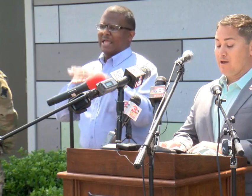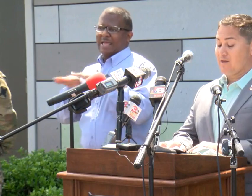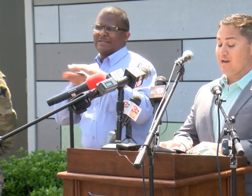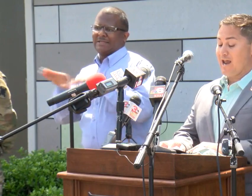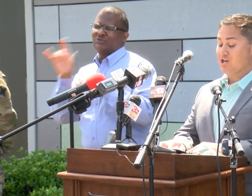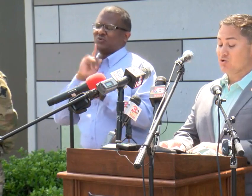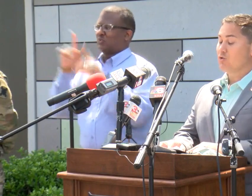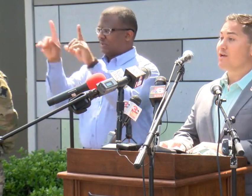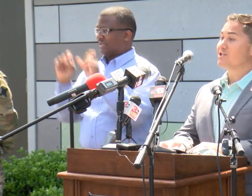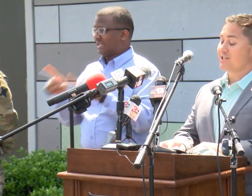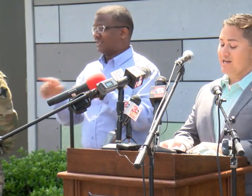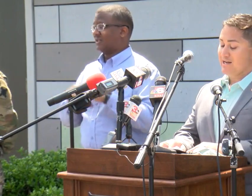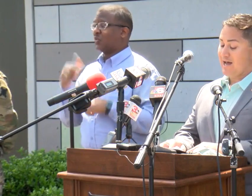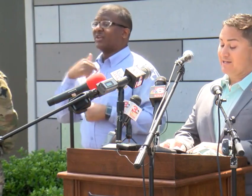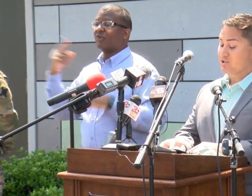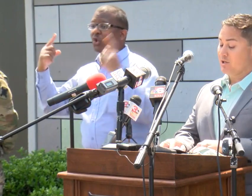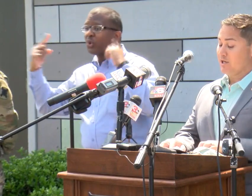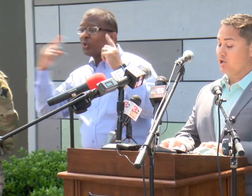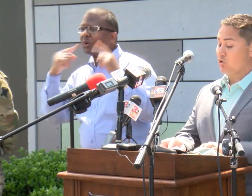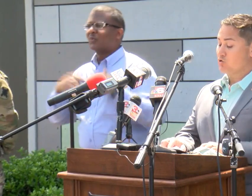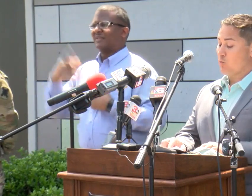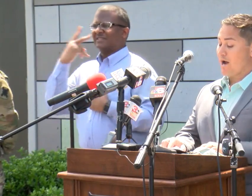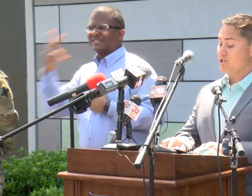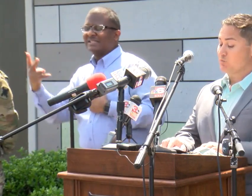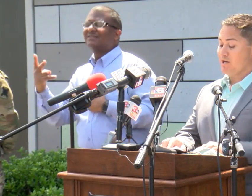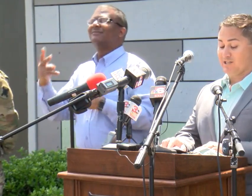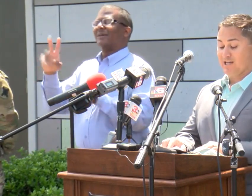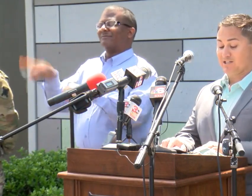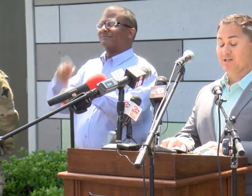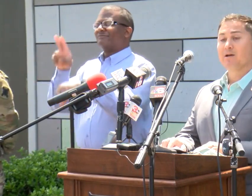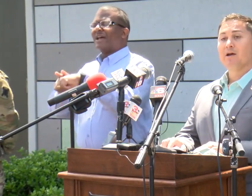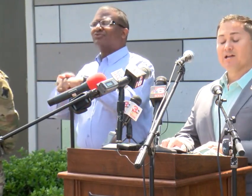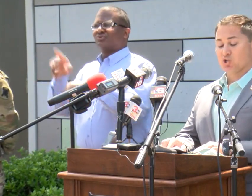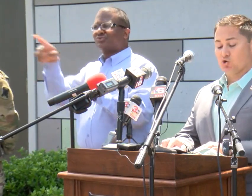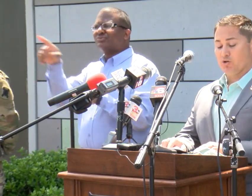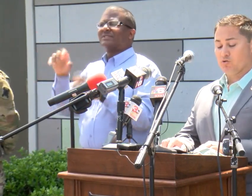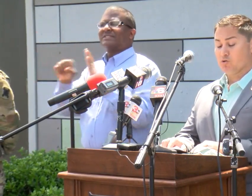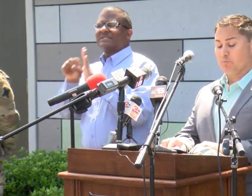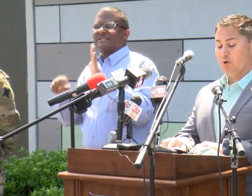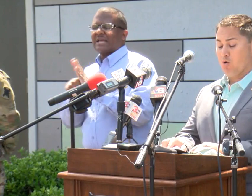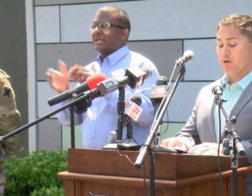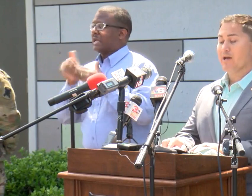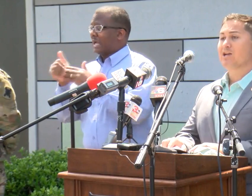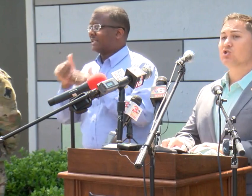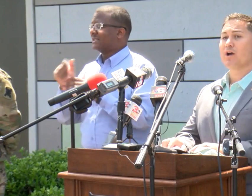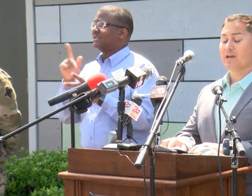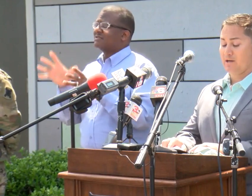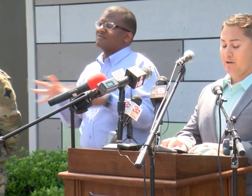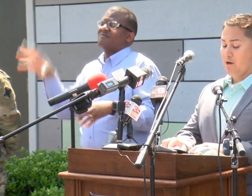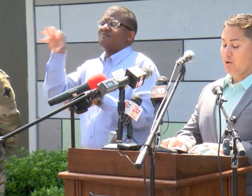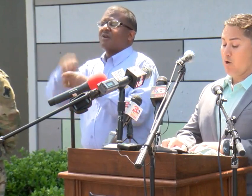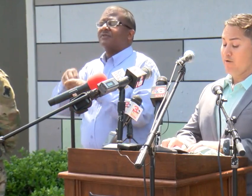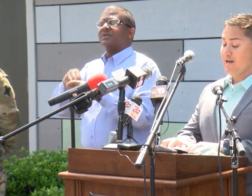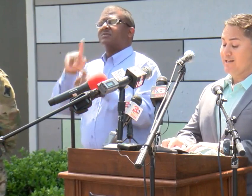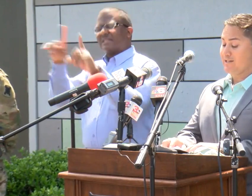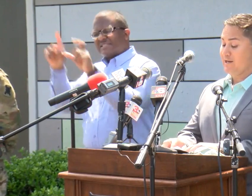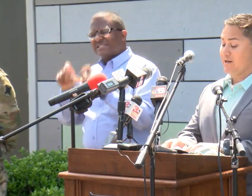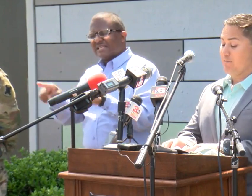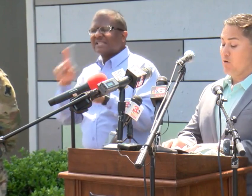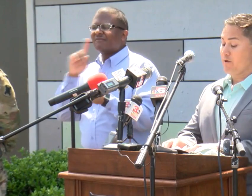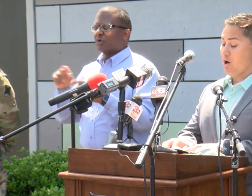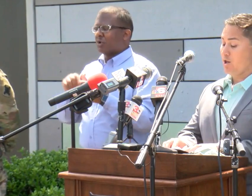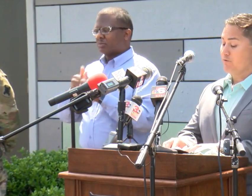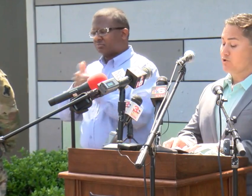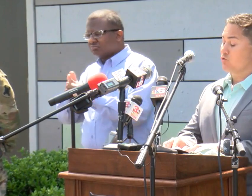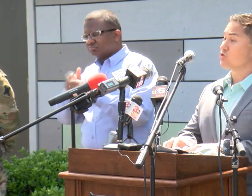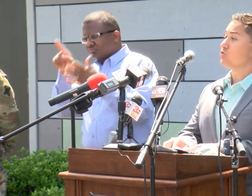seen that national and state guidance includes widespread testing as a critical component in tracking COVID-19